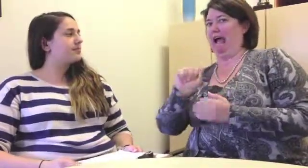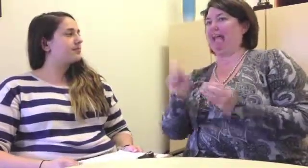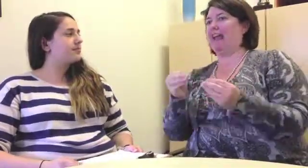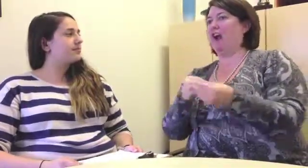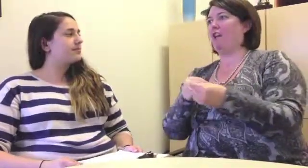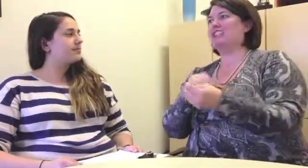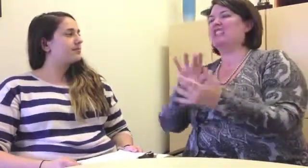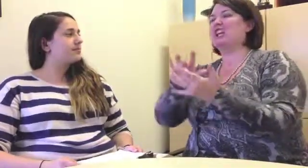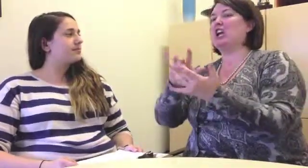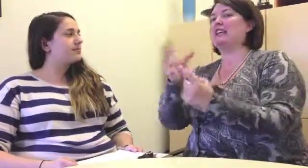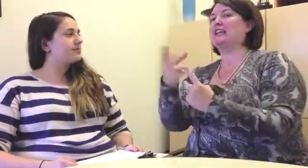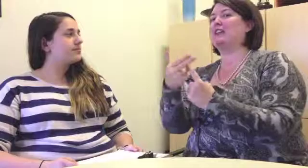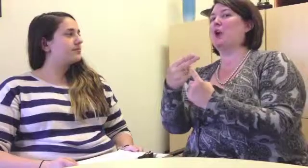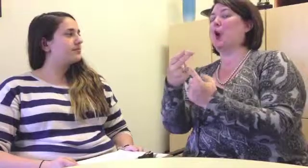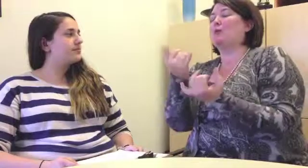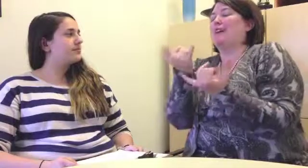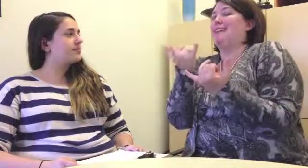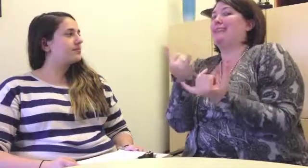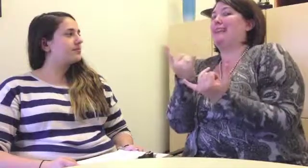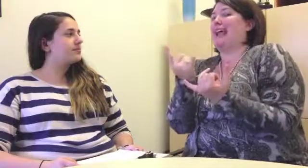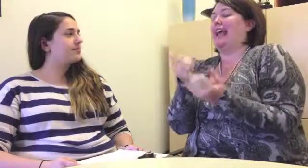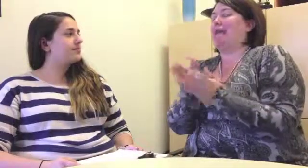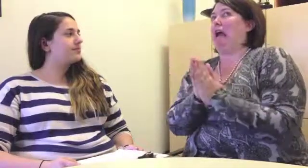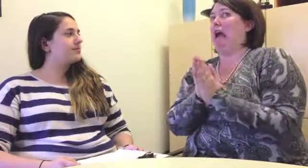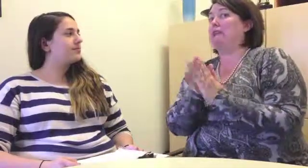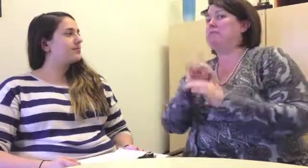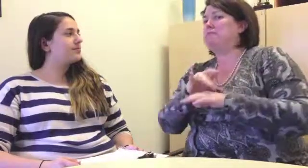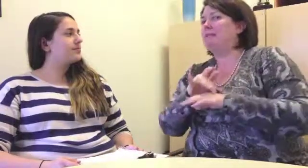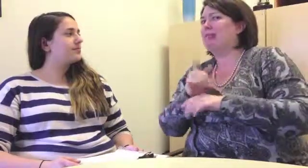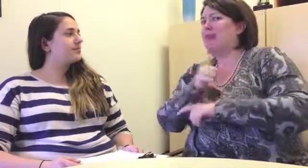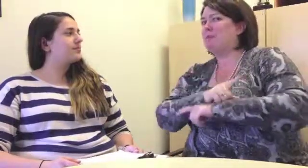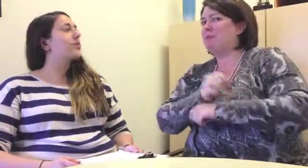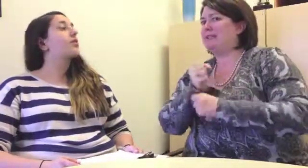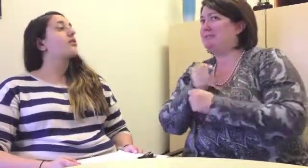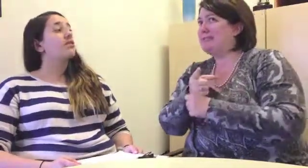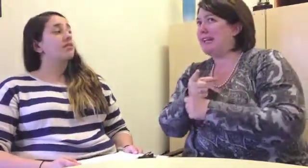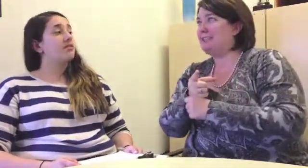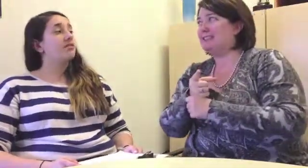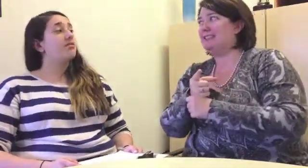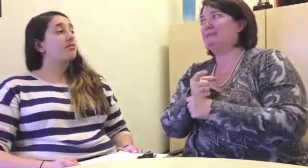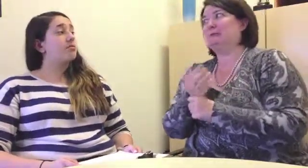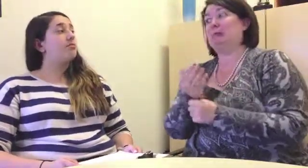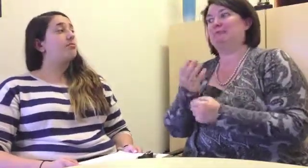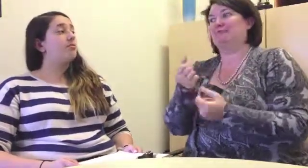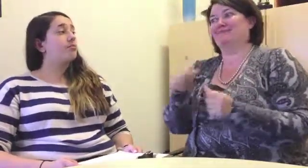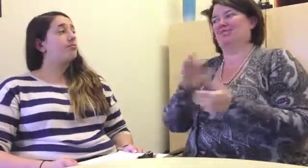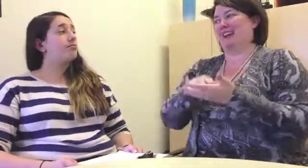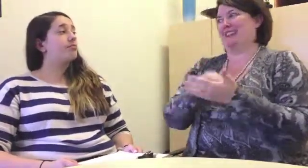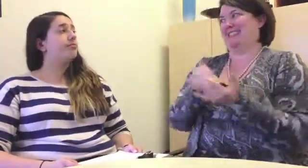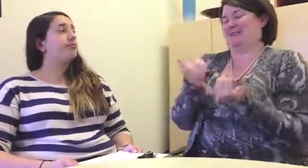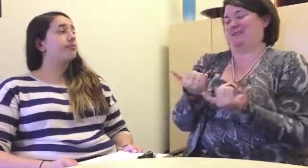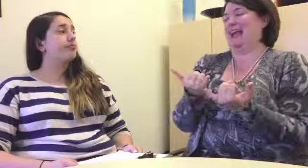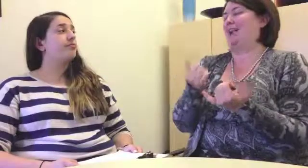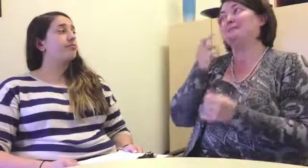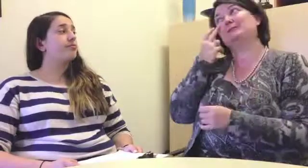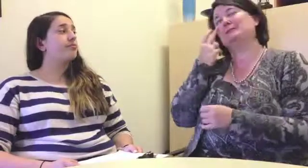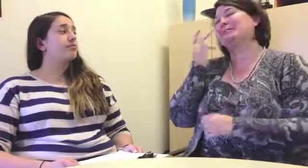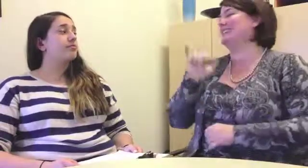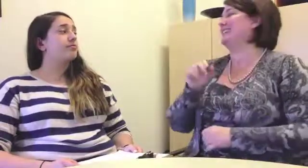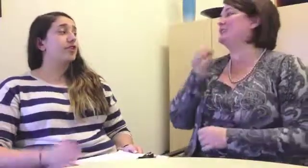works in my department, she is in contact with the hotel to see what dates we can hold on to